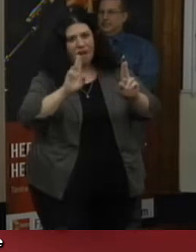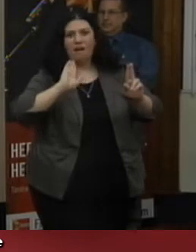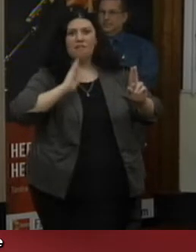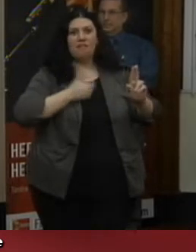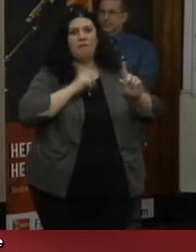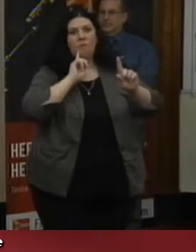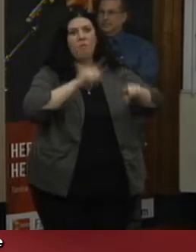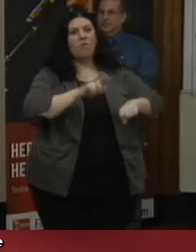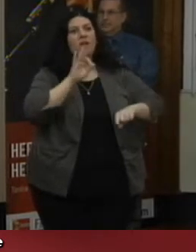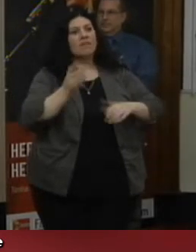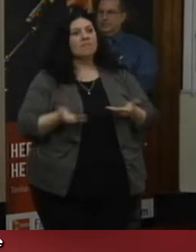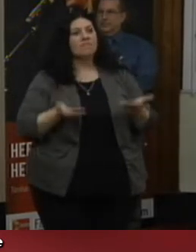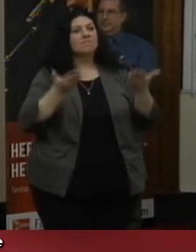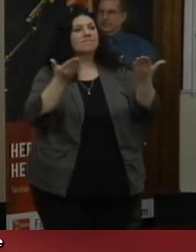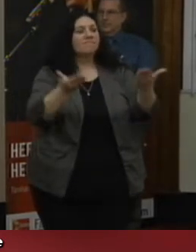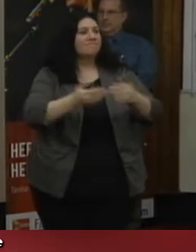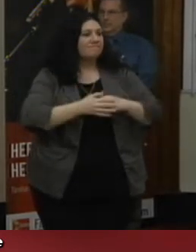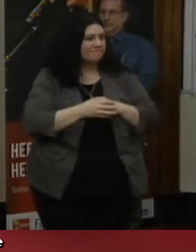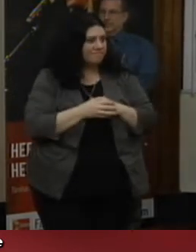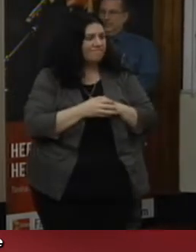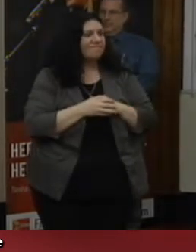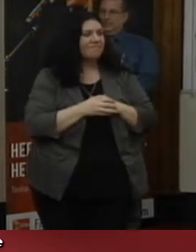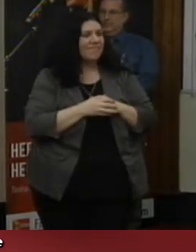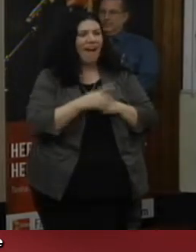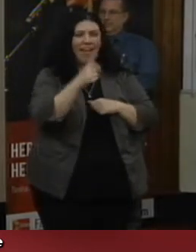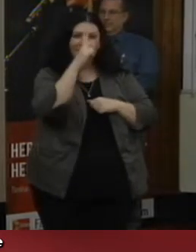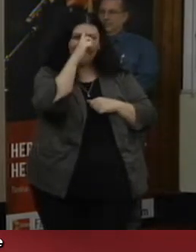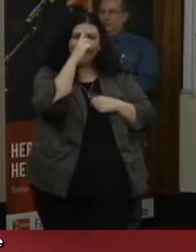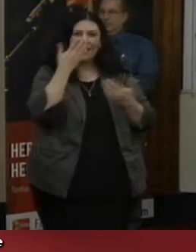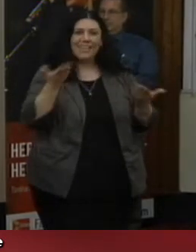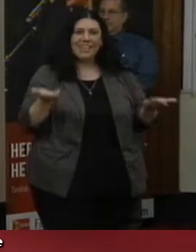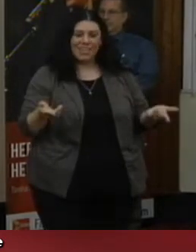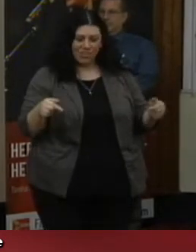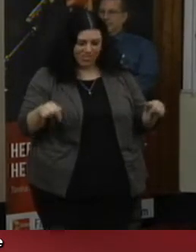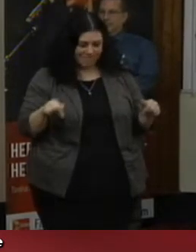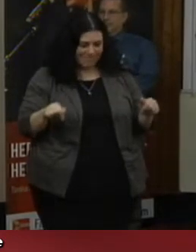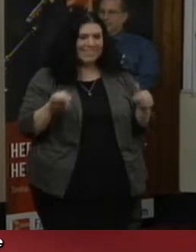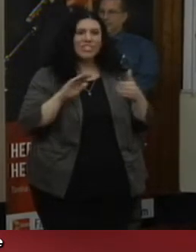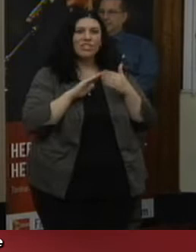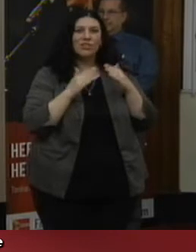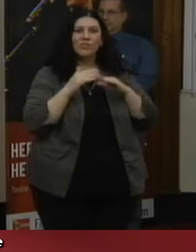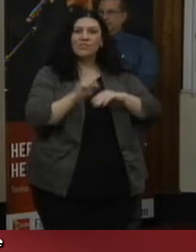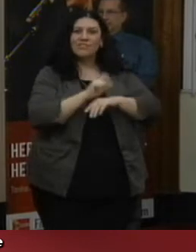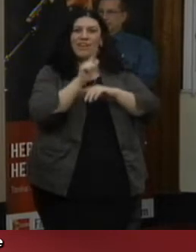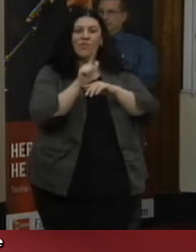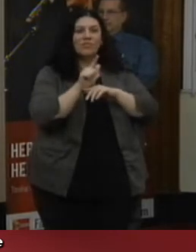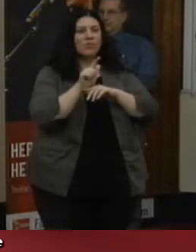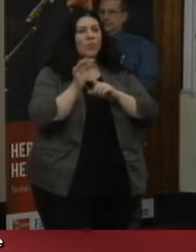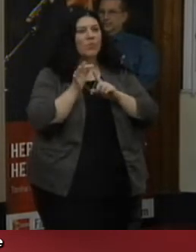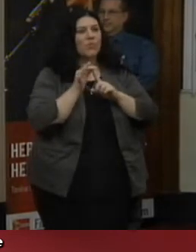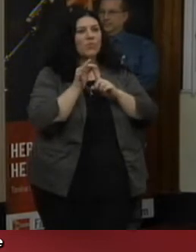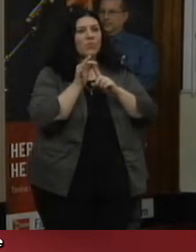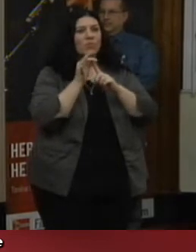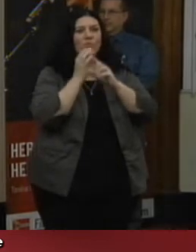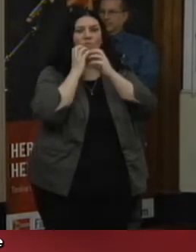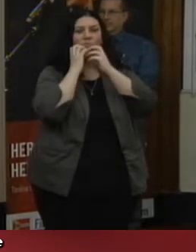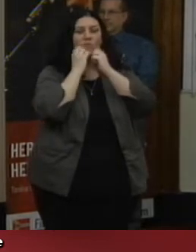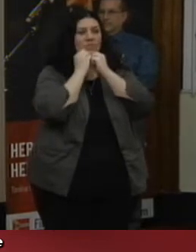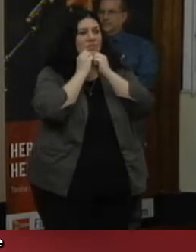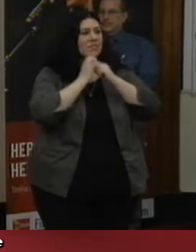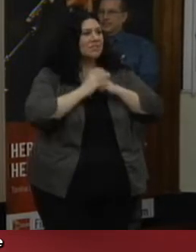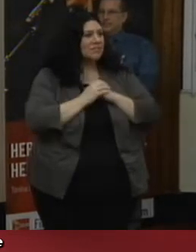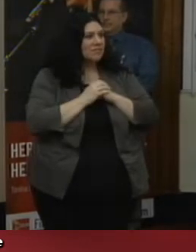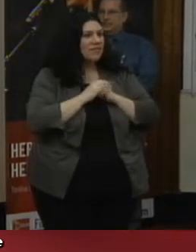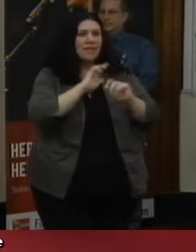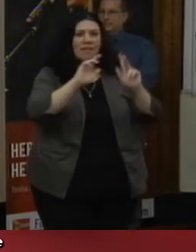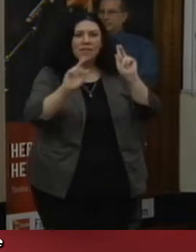them. I think that's one of the things that we have here in our community that is very special. We have a group of people that